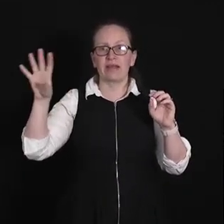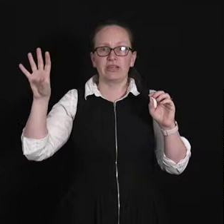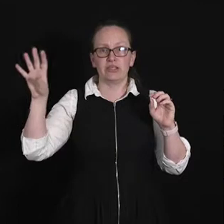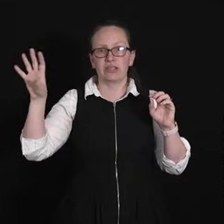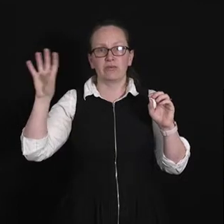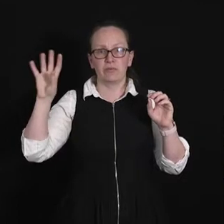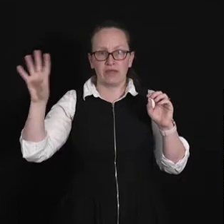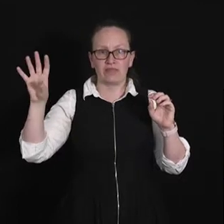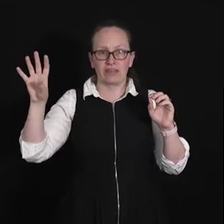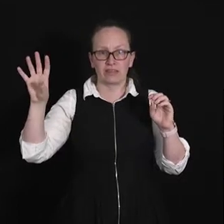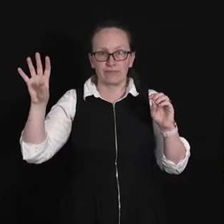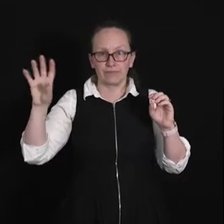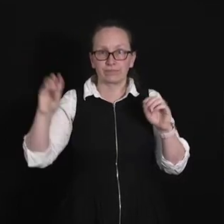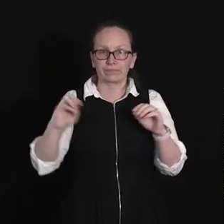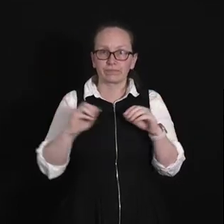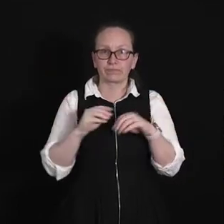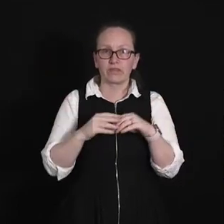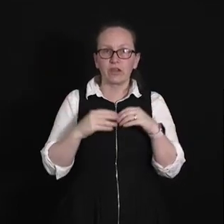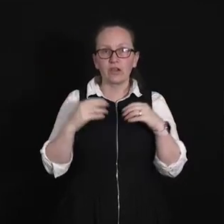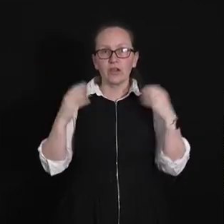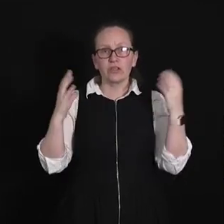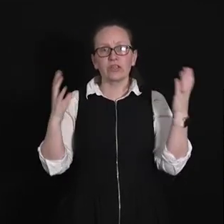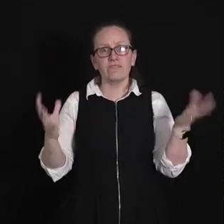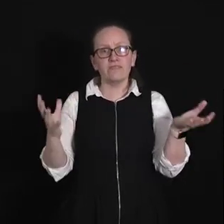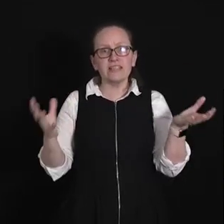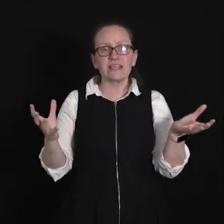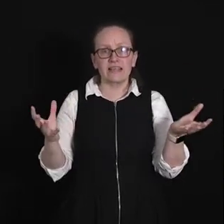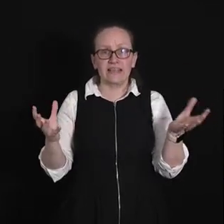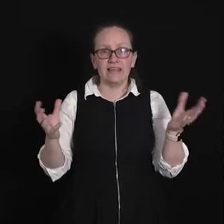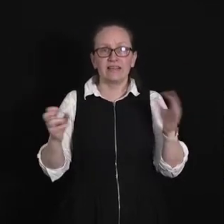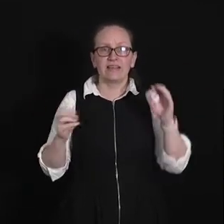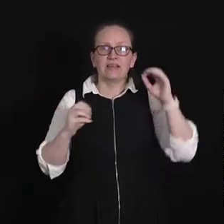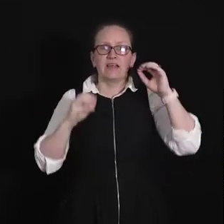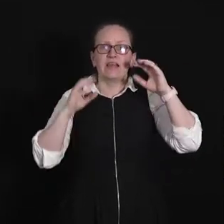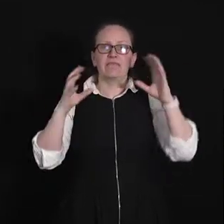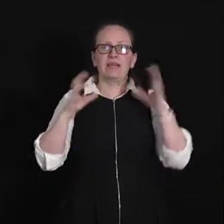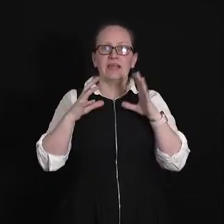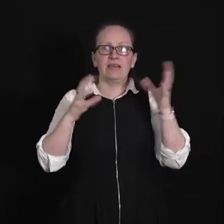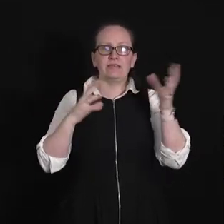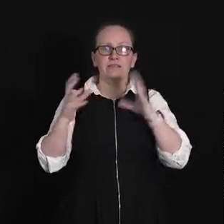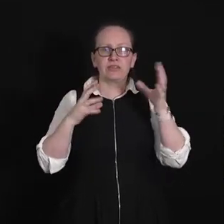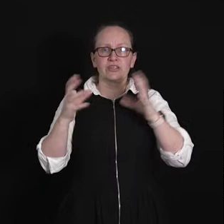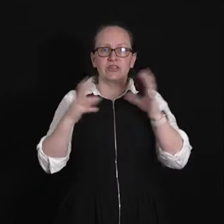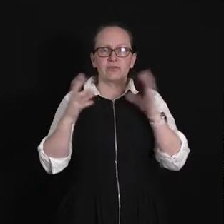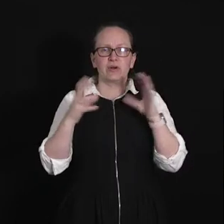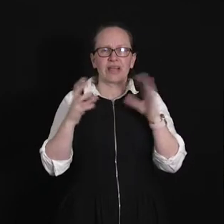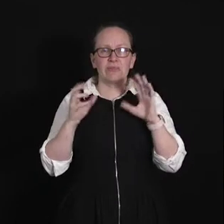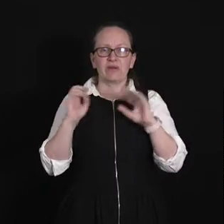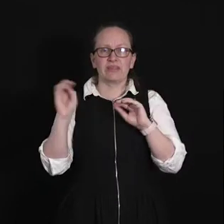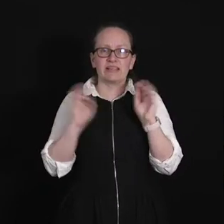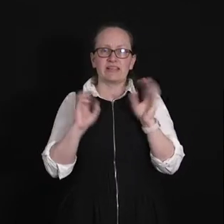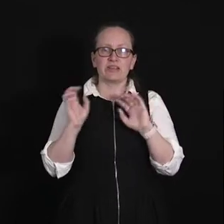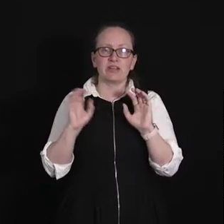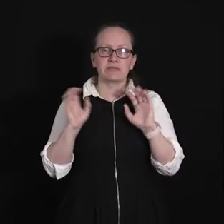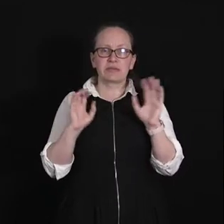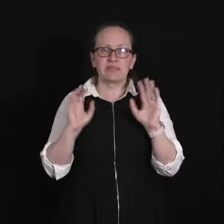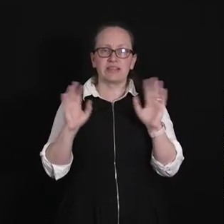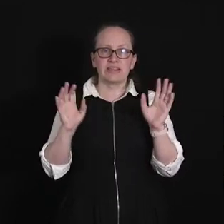a unit wavelength. So physically, if we want to work out what this is in terms of